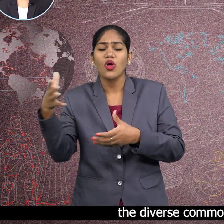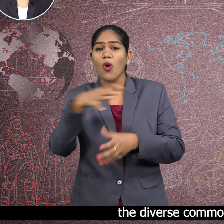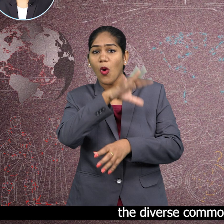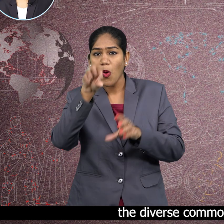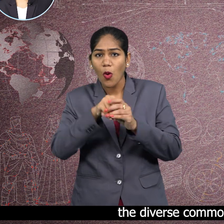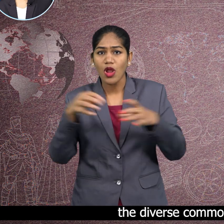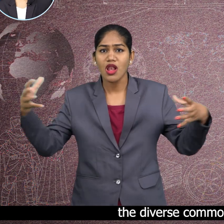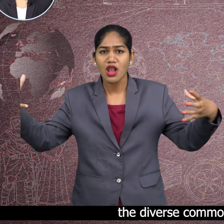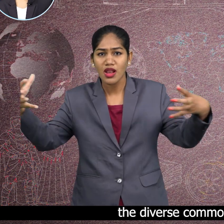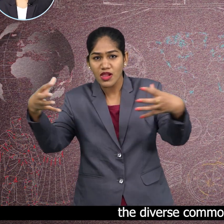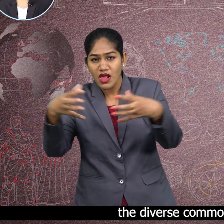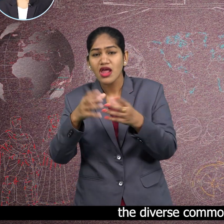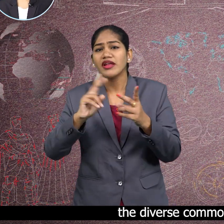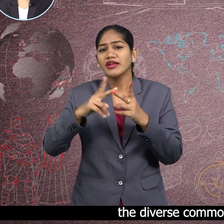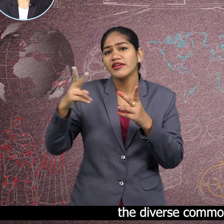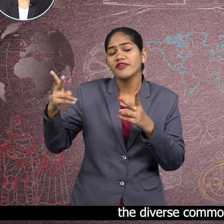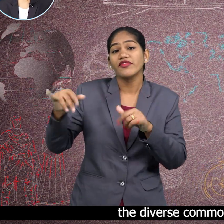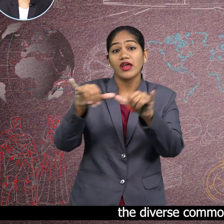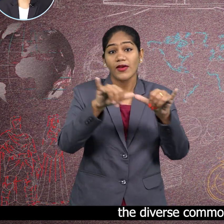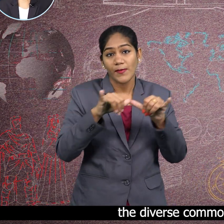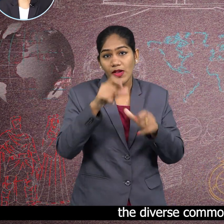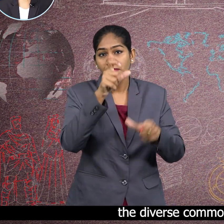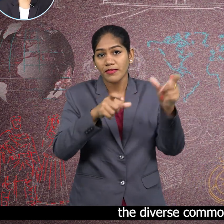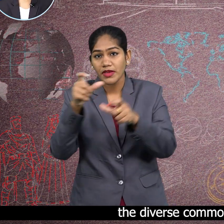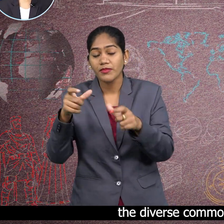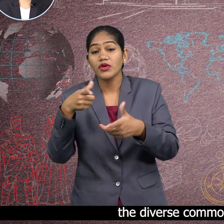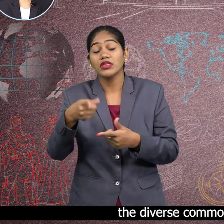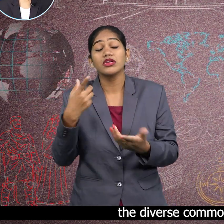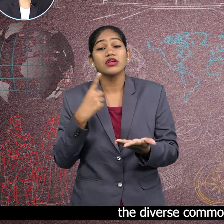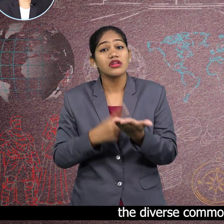diverse common people to demand an